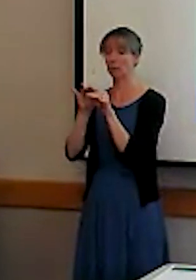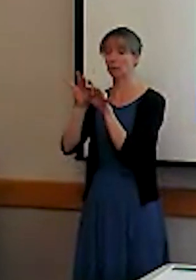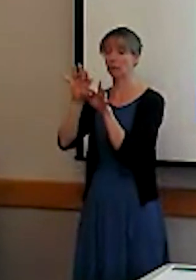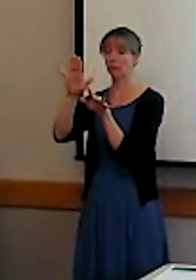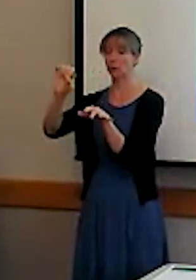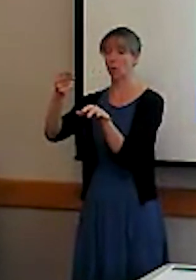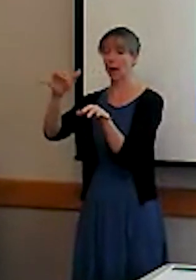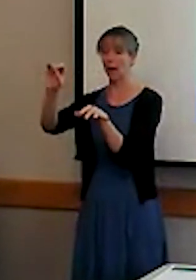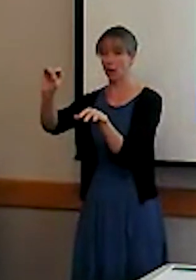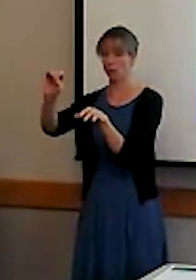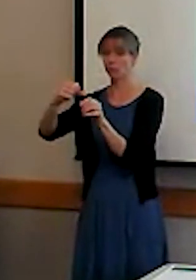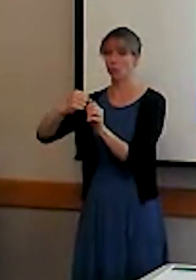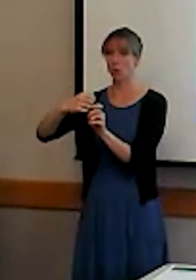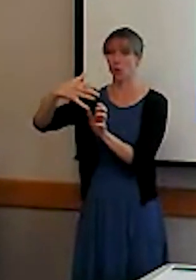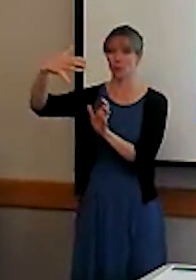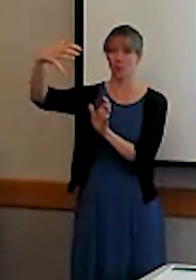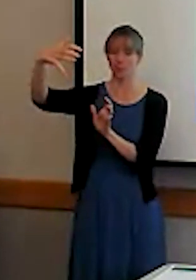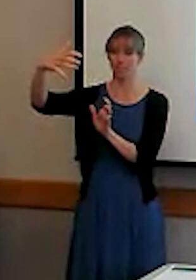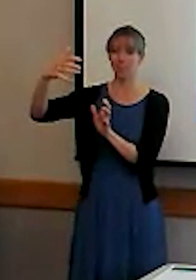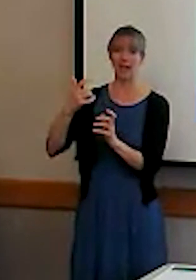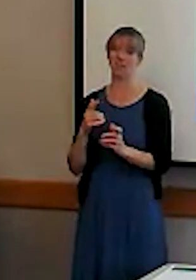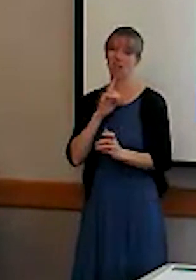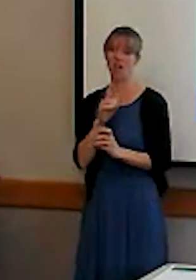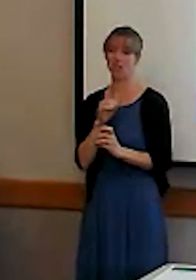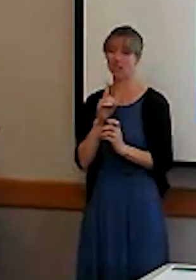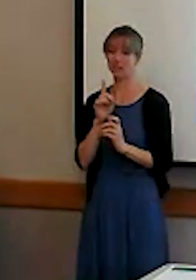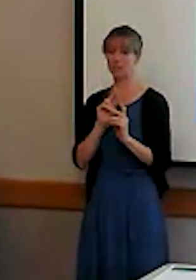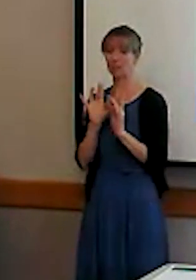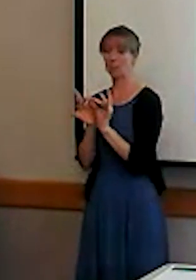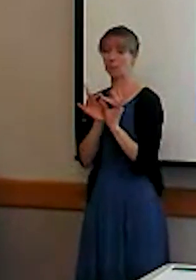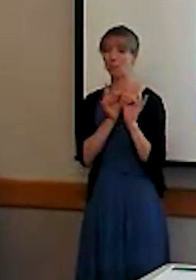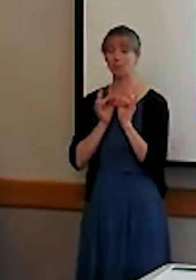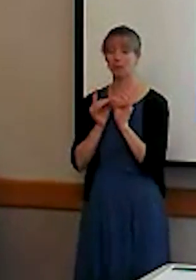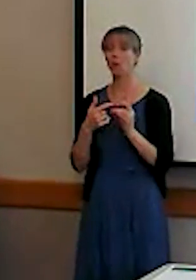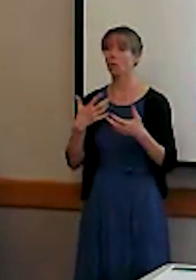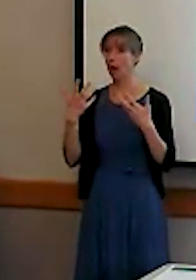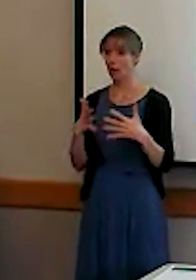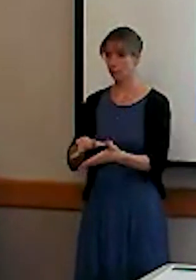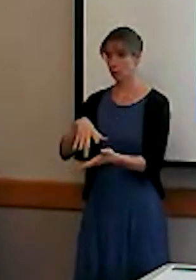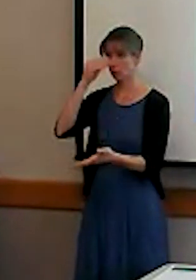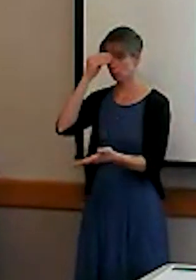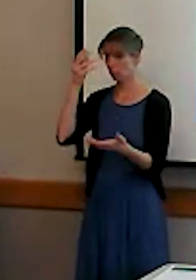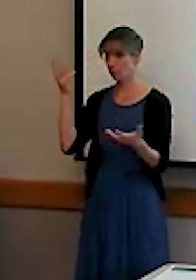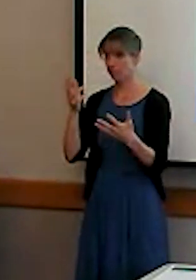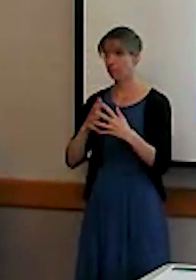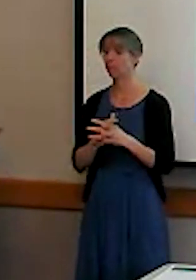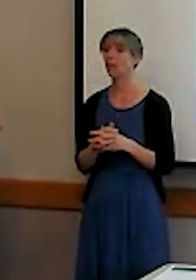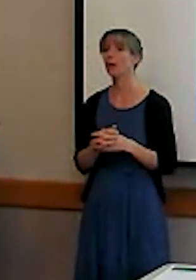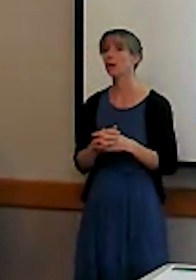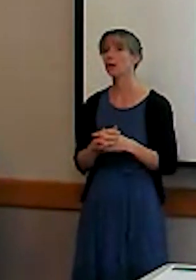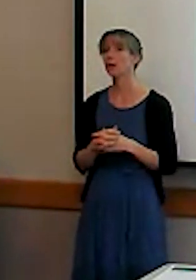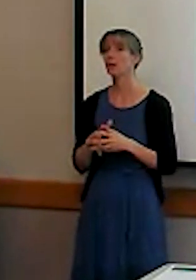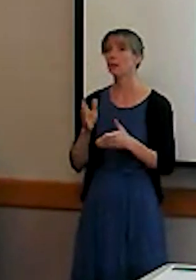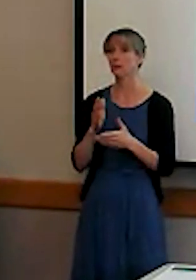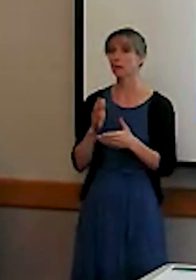Ohio. So we're expanding and it's all word of mouth. And one of the things I learned was some of the